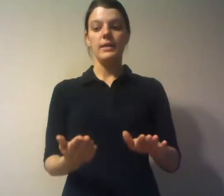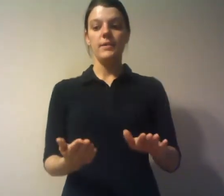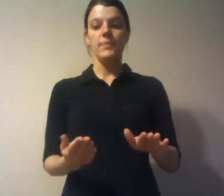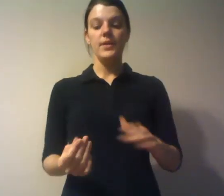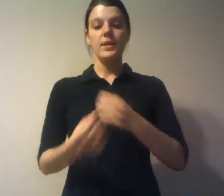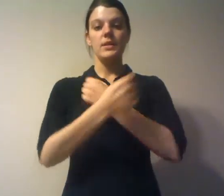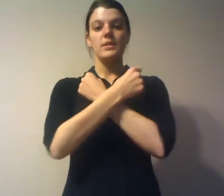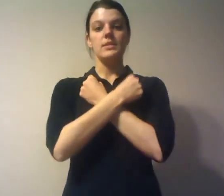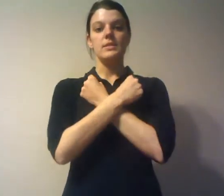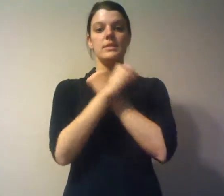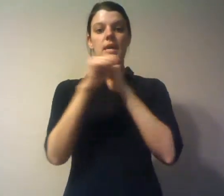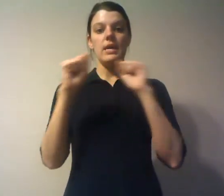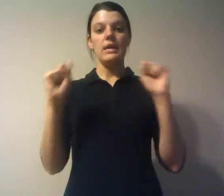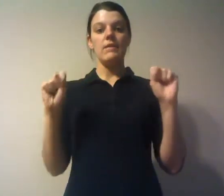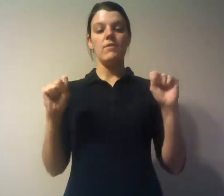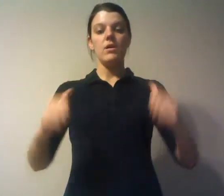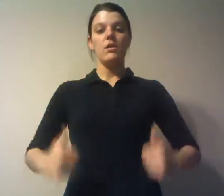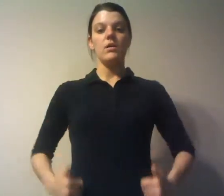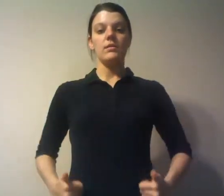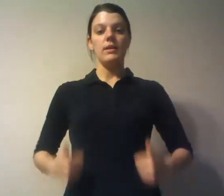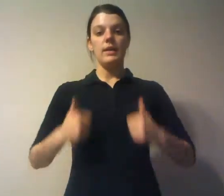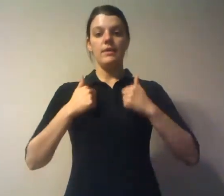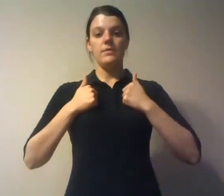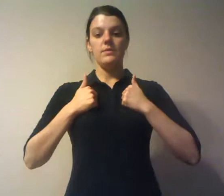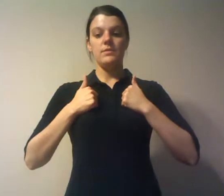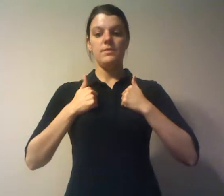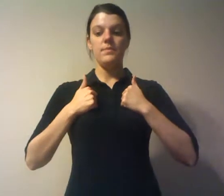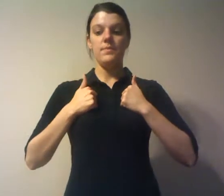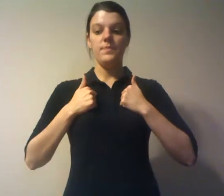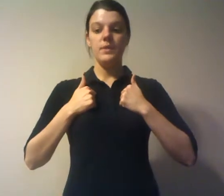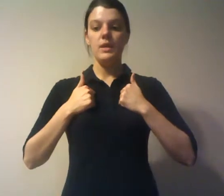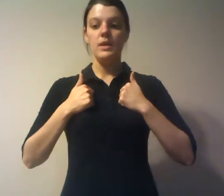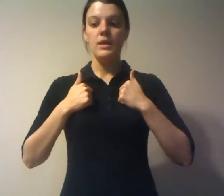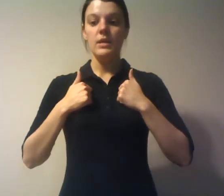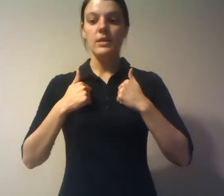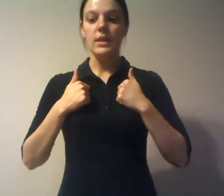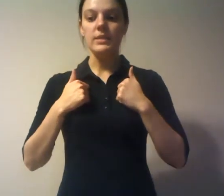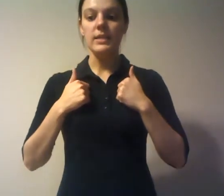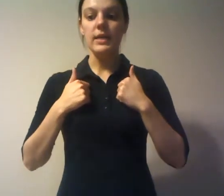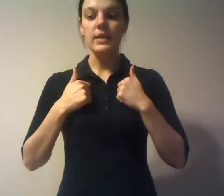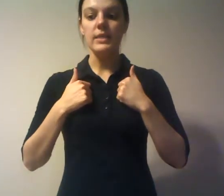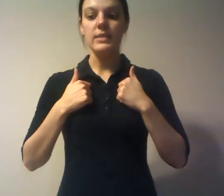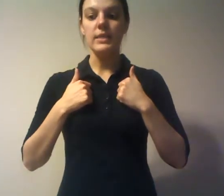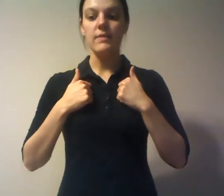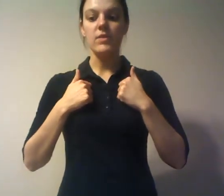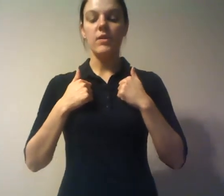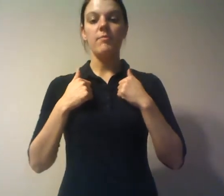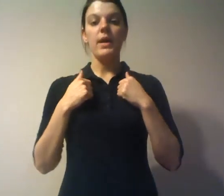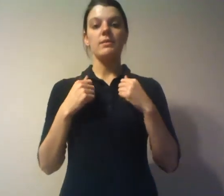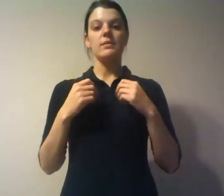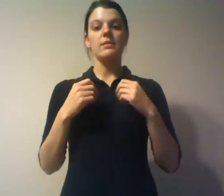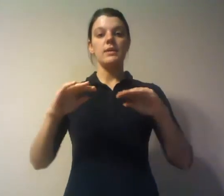died to save our lives. Next line is giver of boundless